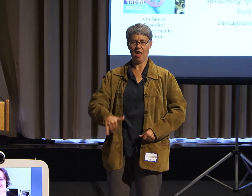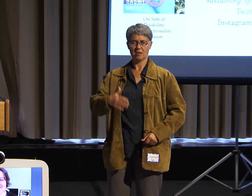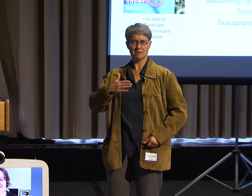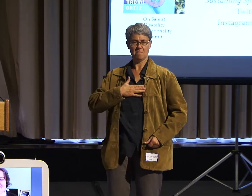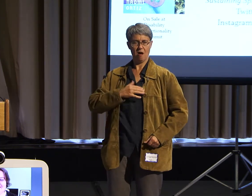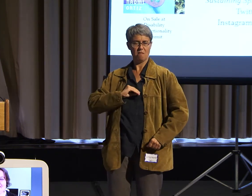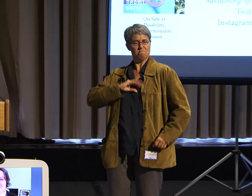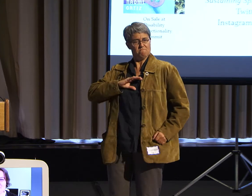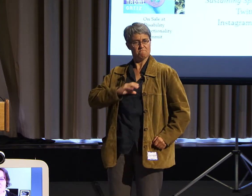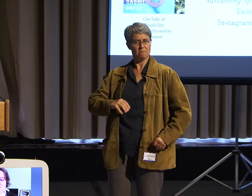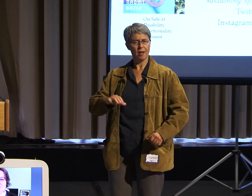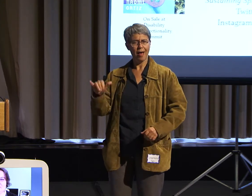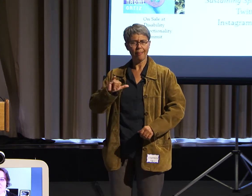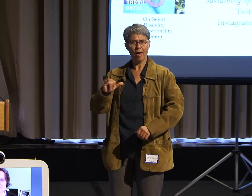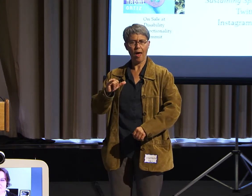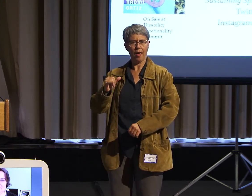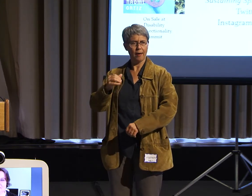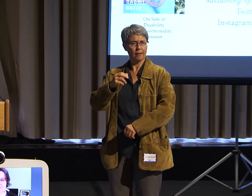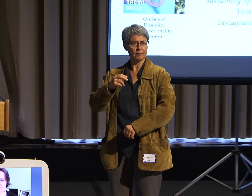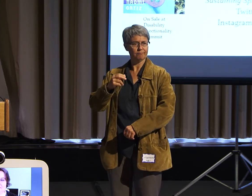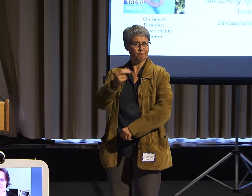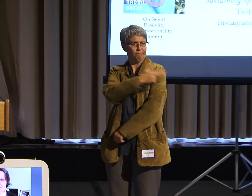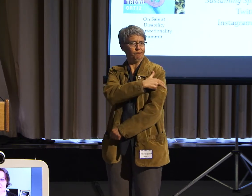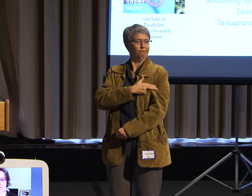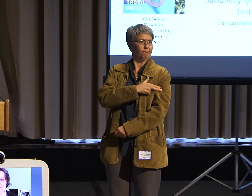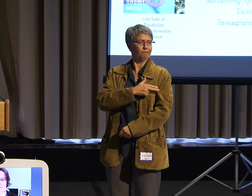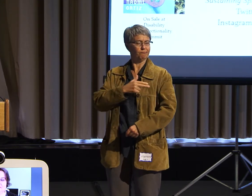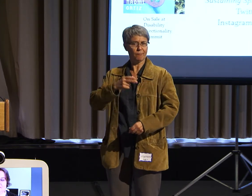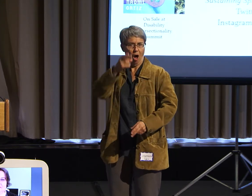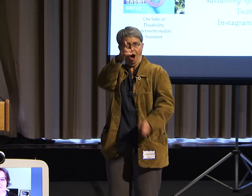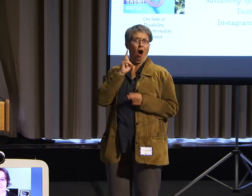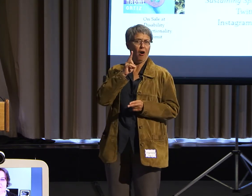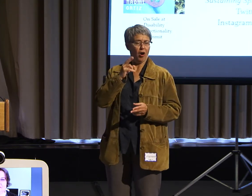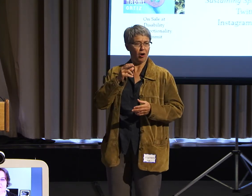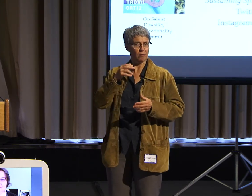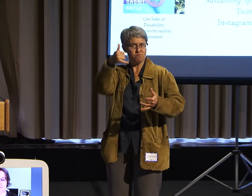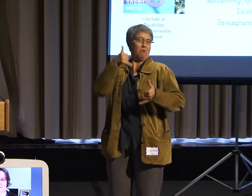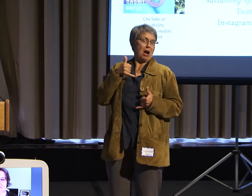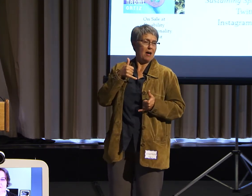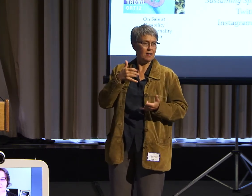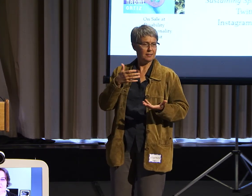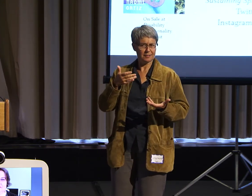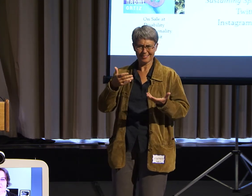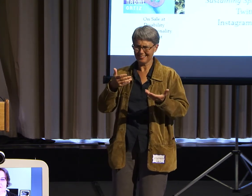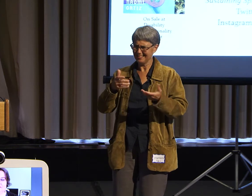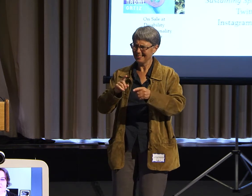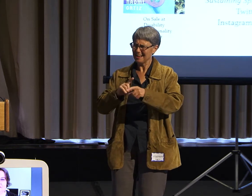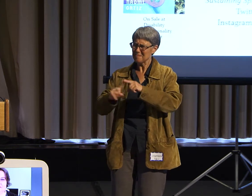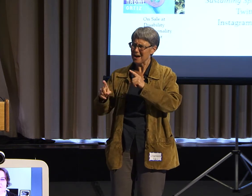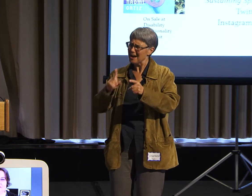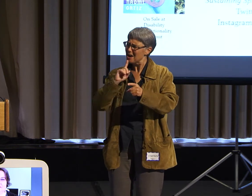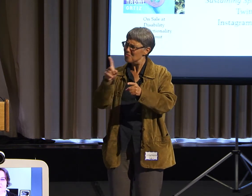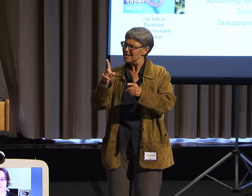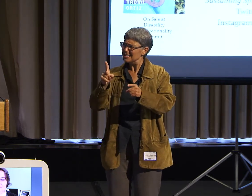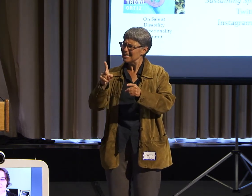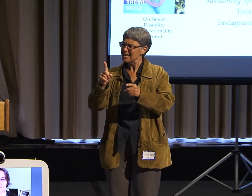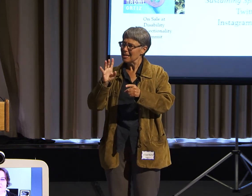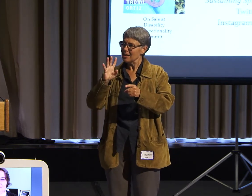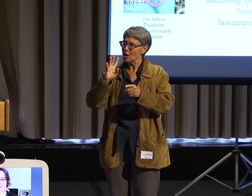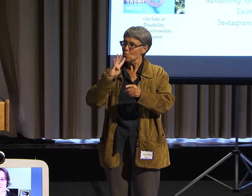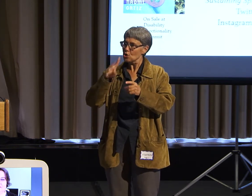is. And we're all really great at encouraging everyone else to do it, and about telling everyone we care about and acquaintances and people we're presenting